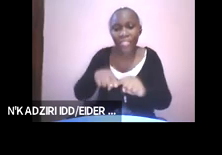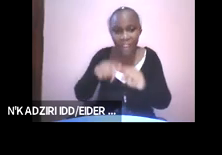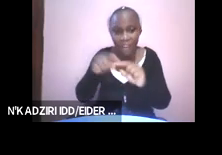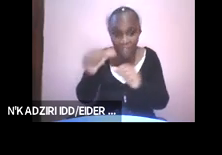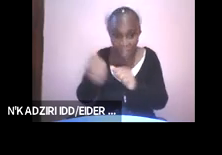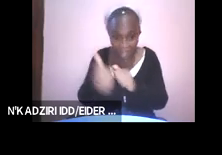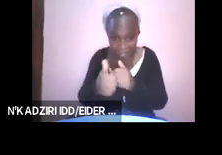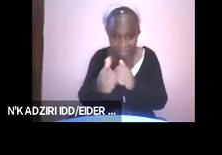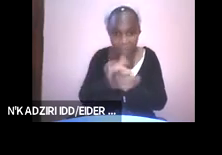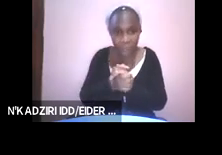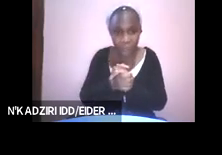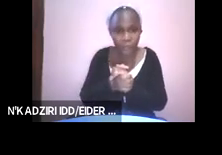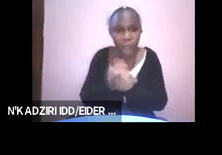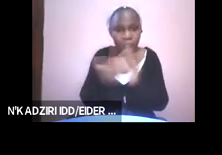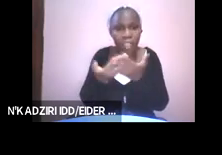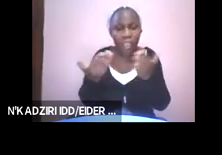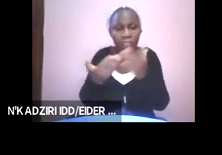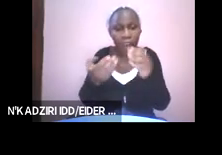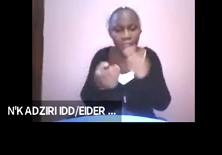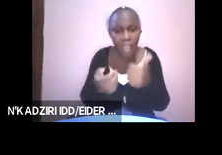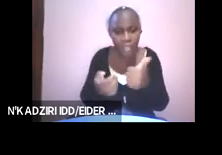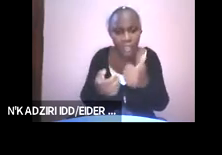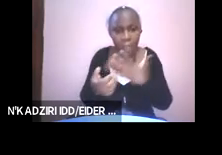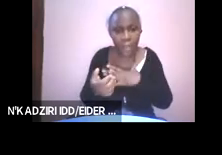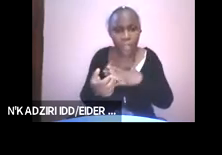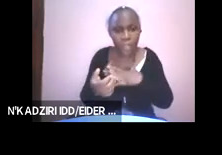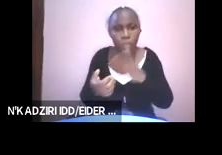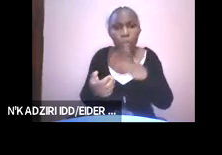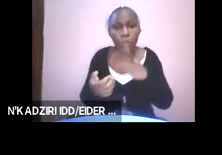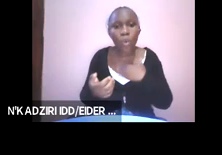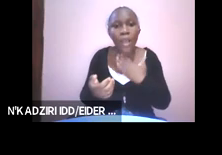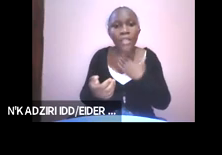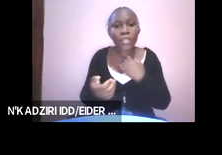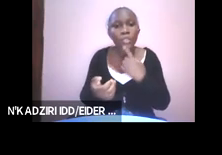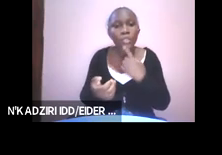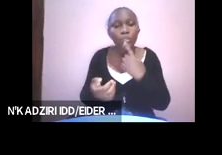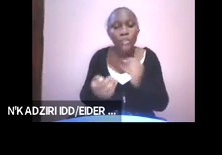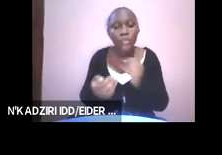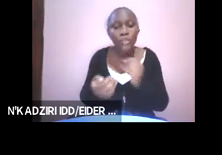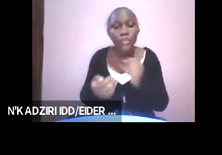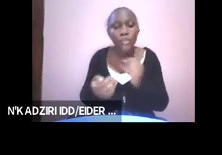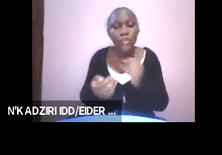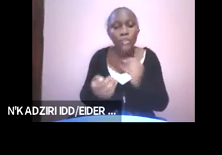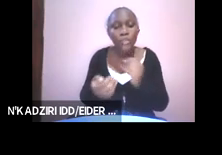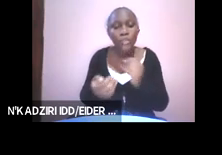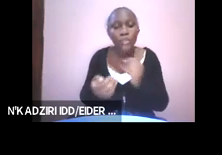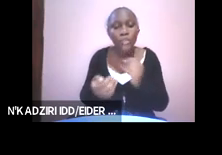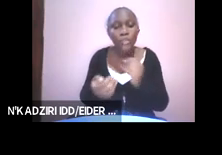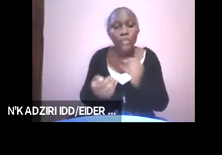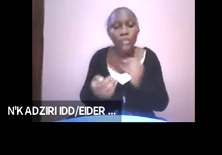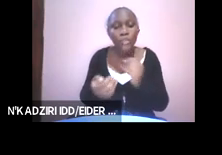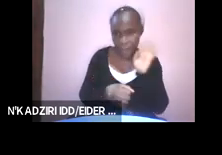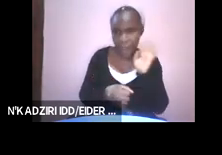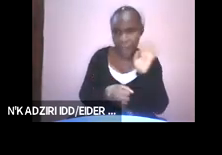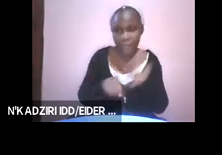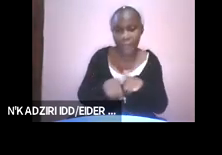So anyone who wants to unmute, we can hear what you'd like to say about the strength, the weakness, the